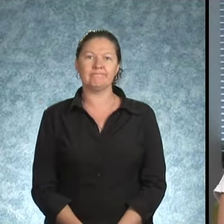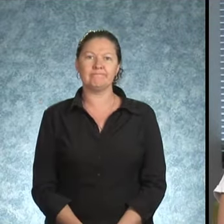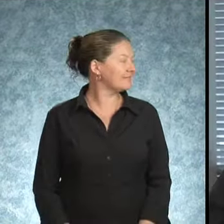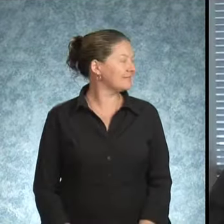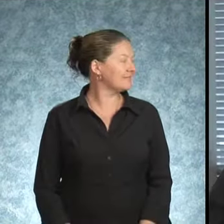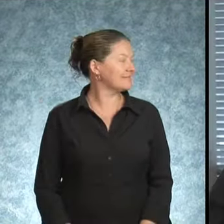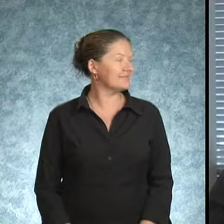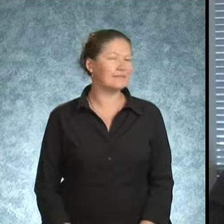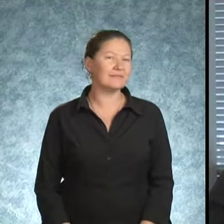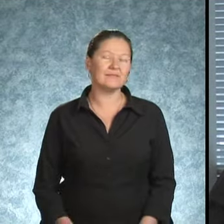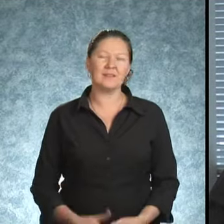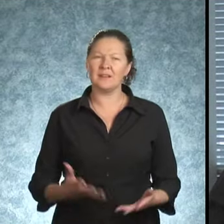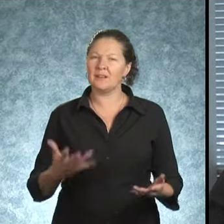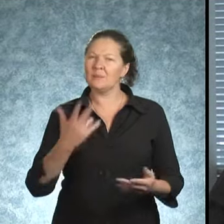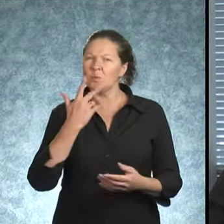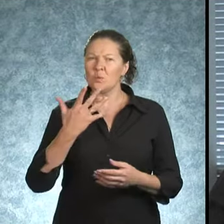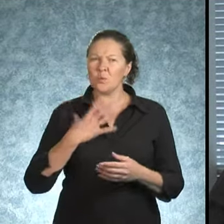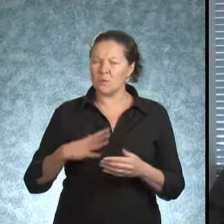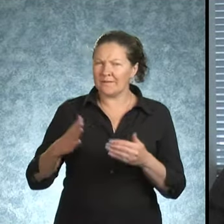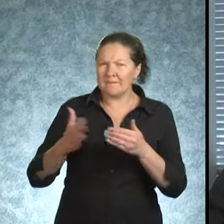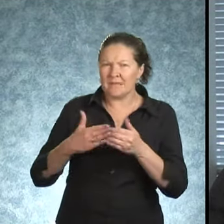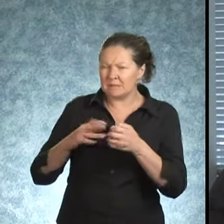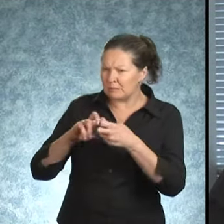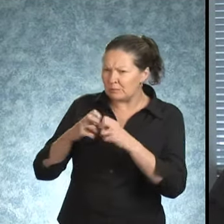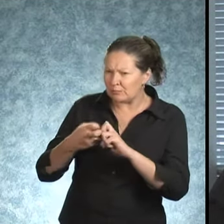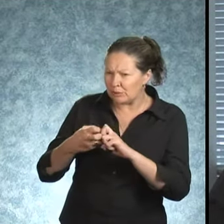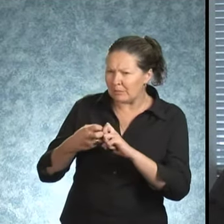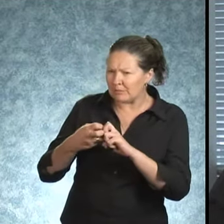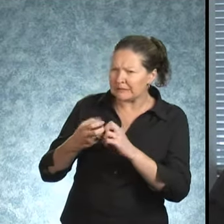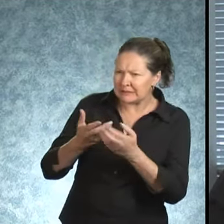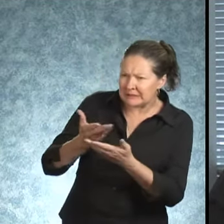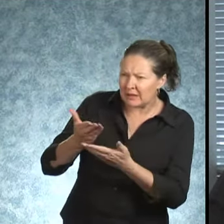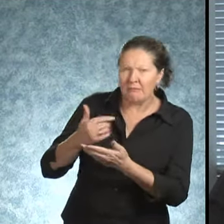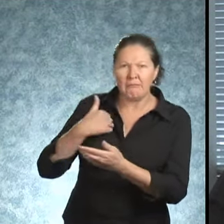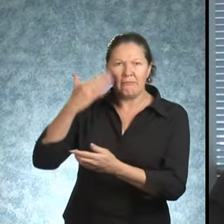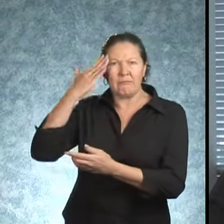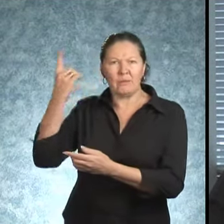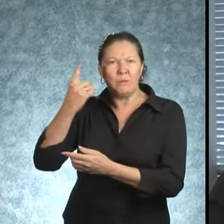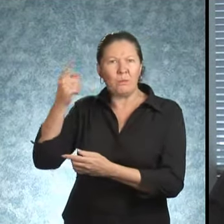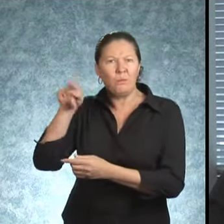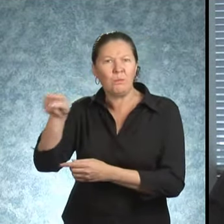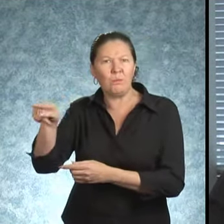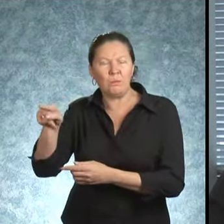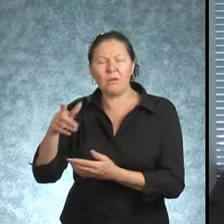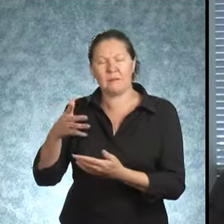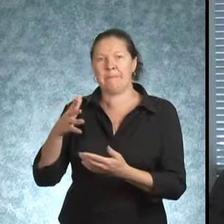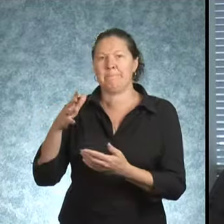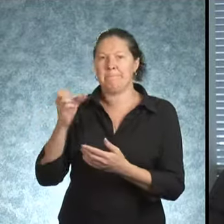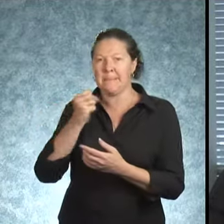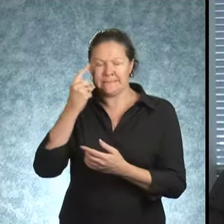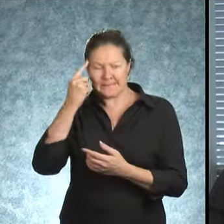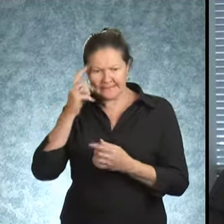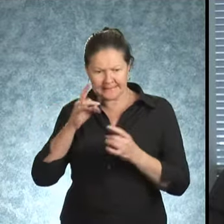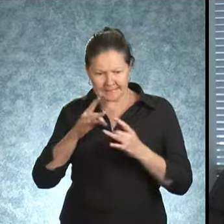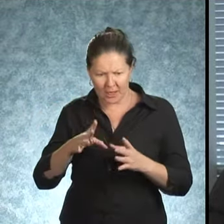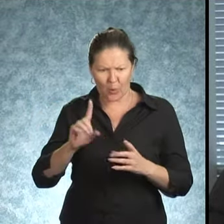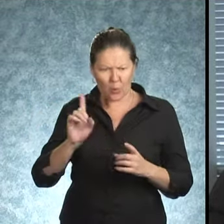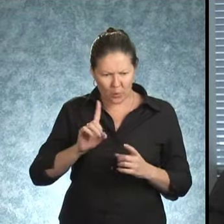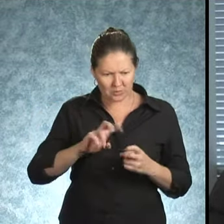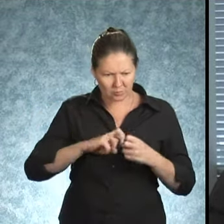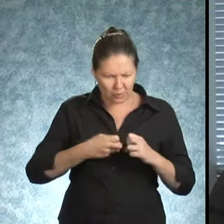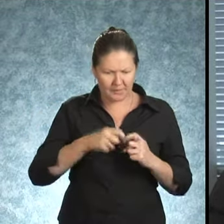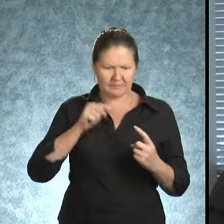neighbour. To solve a problem with somebody that you don't know, the starting point needs to be actually understanding what the